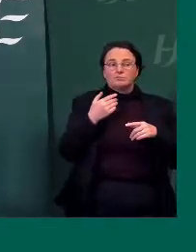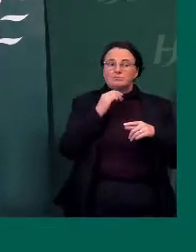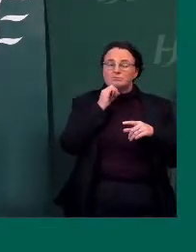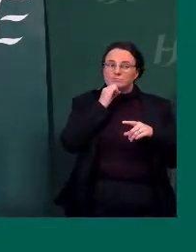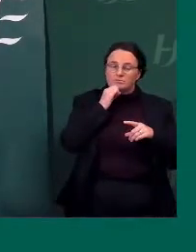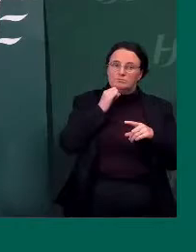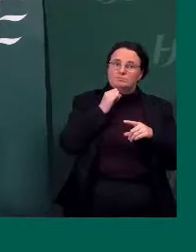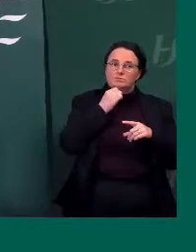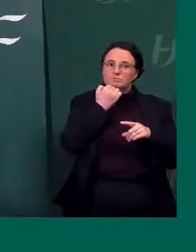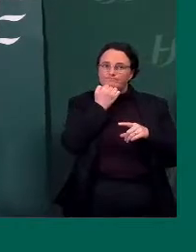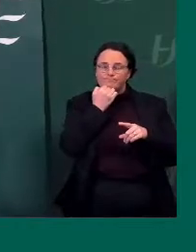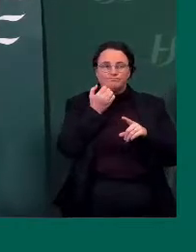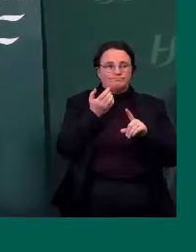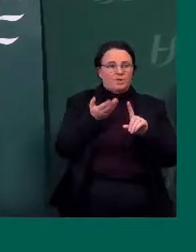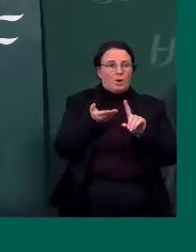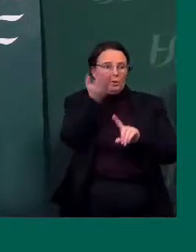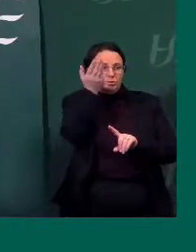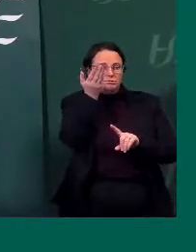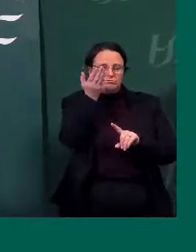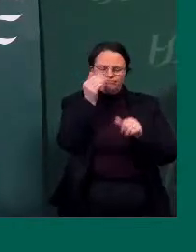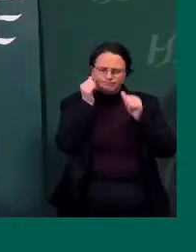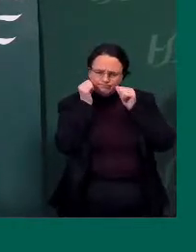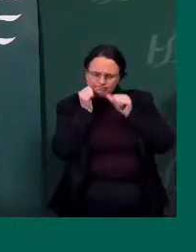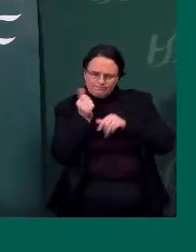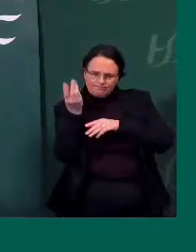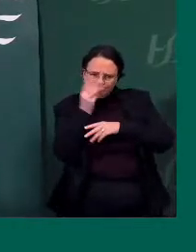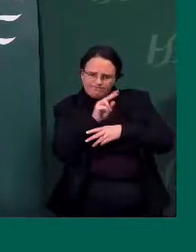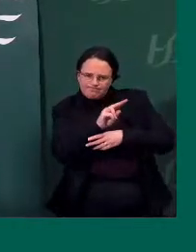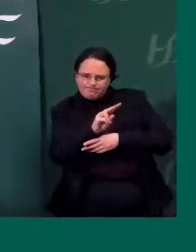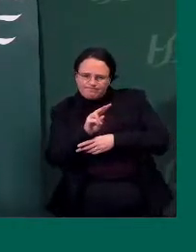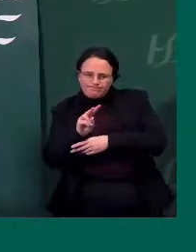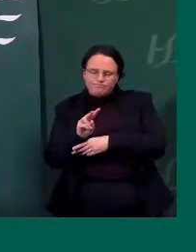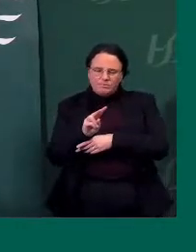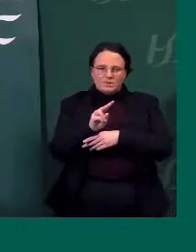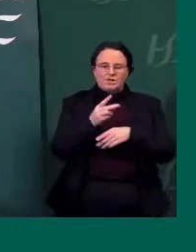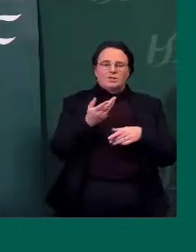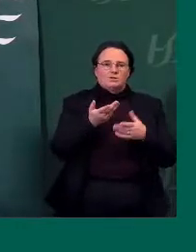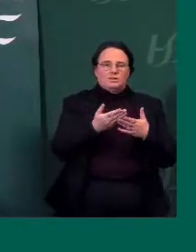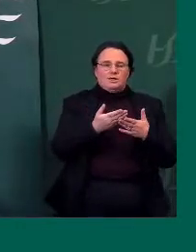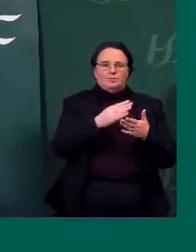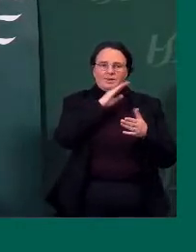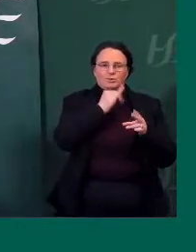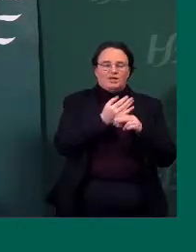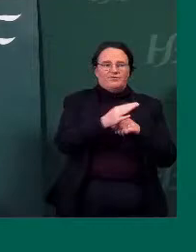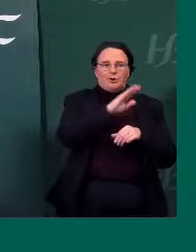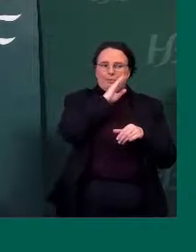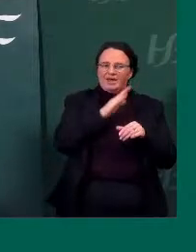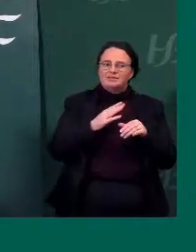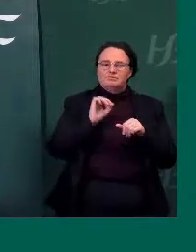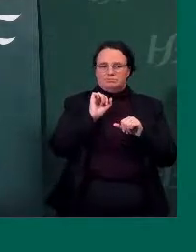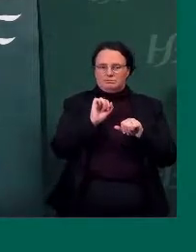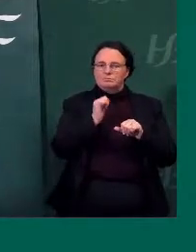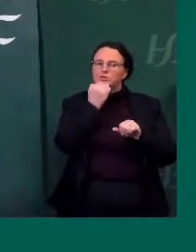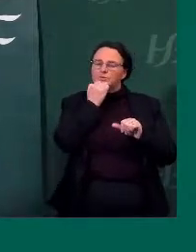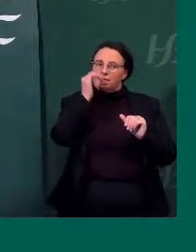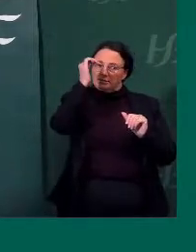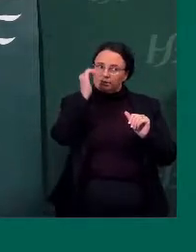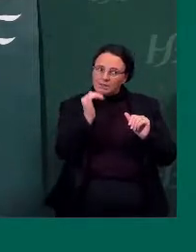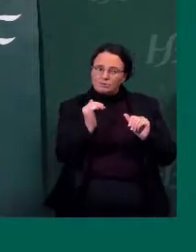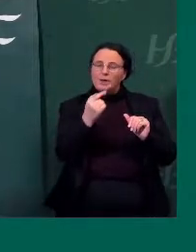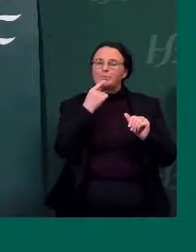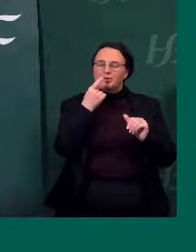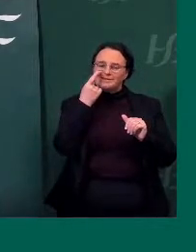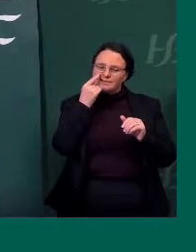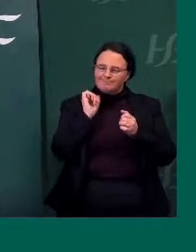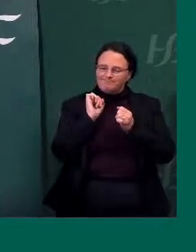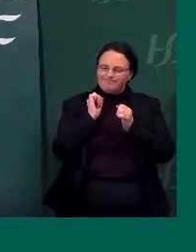in attendances. So we're watching that. The attendances and certainly our trolleys, etc., had come down significantly, but we can just see a